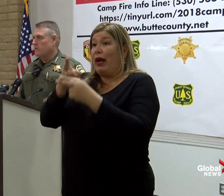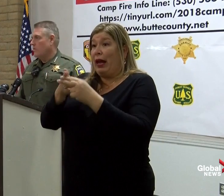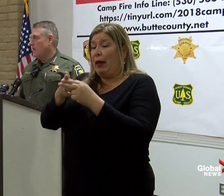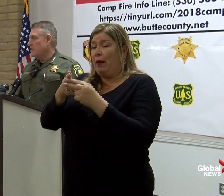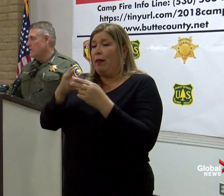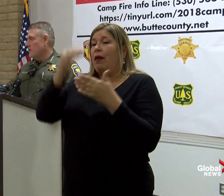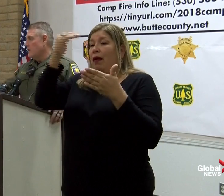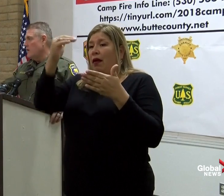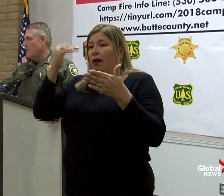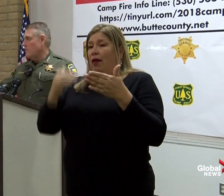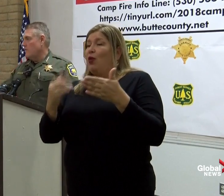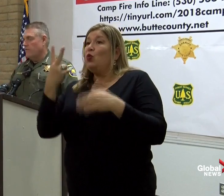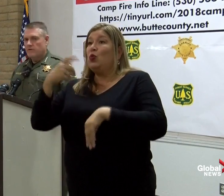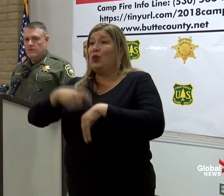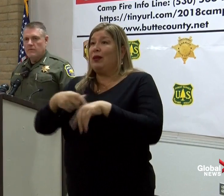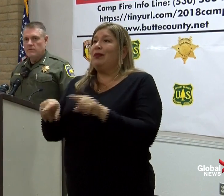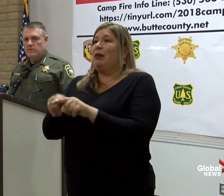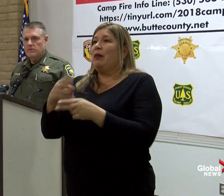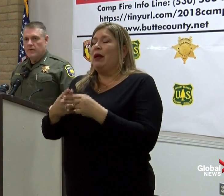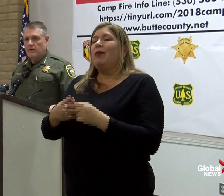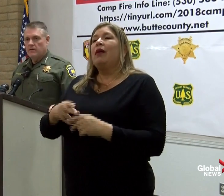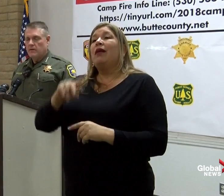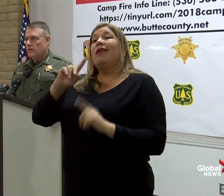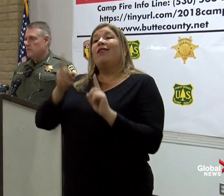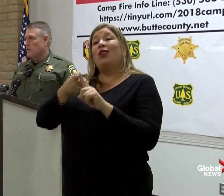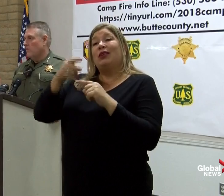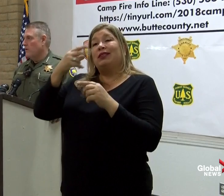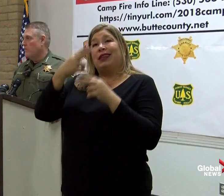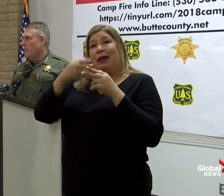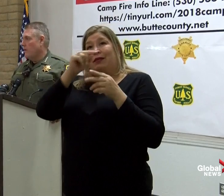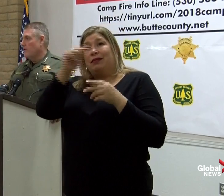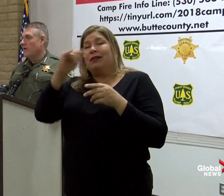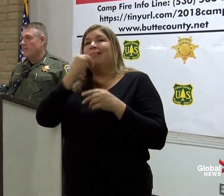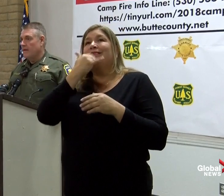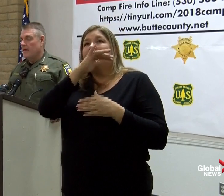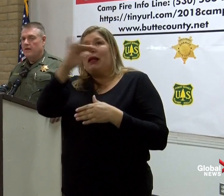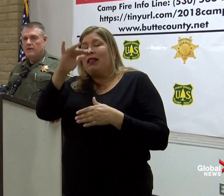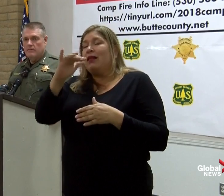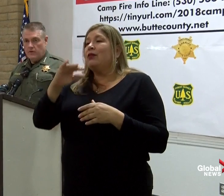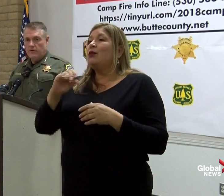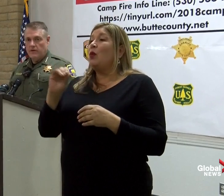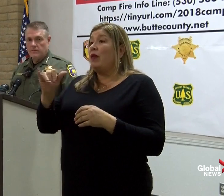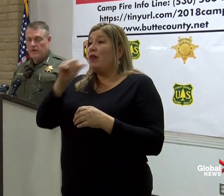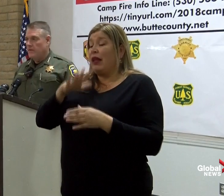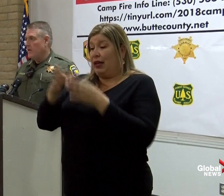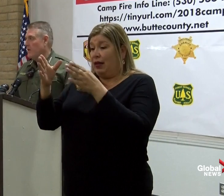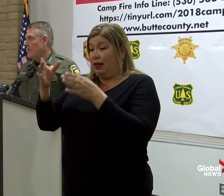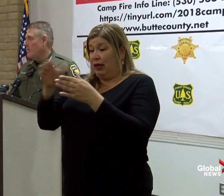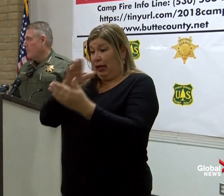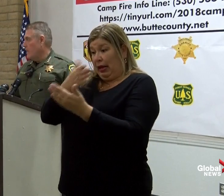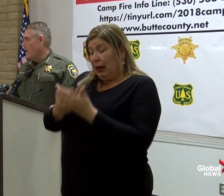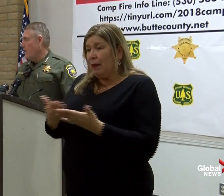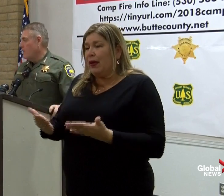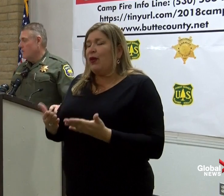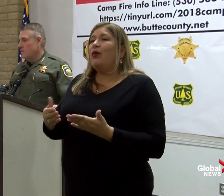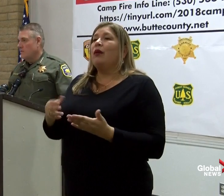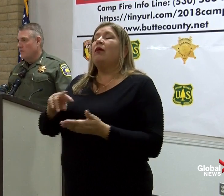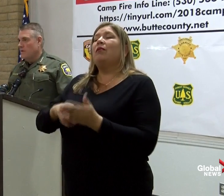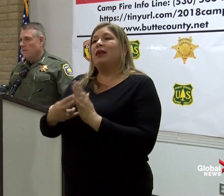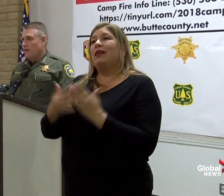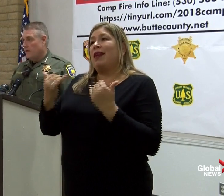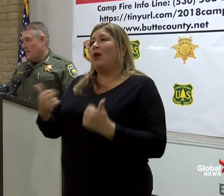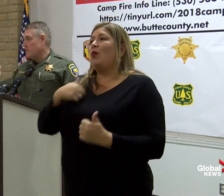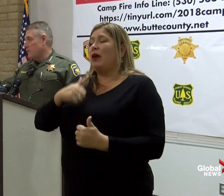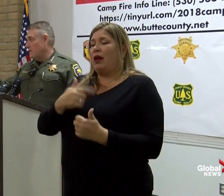appeared on there twice. Her first name was misspelled. So by her coming in, her and her husband coming in, we're now able